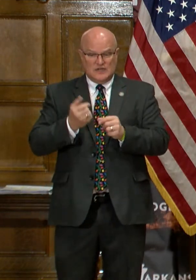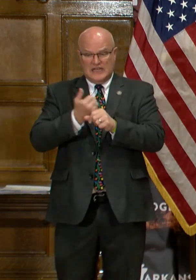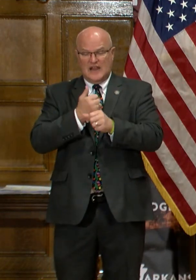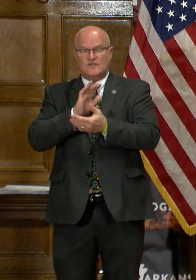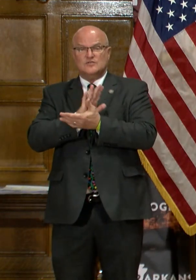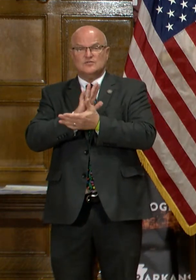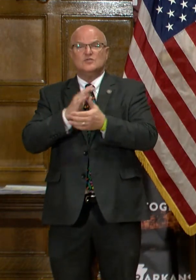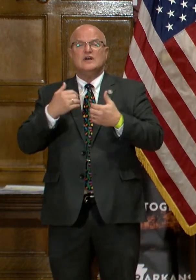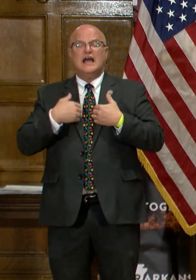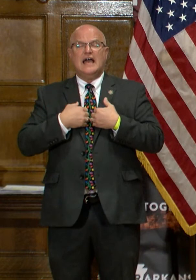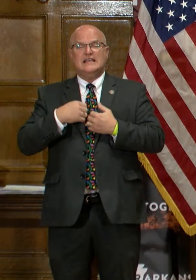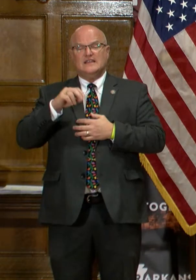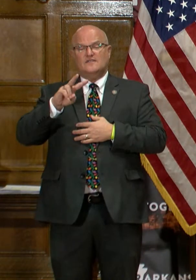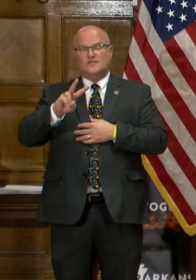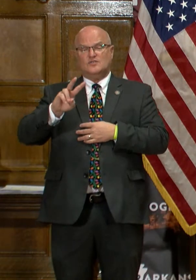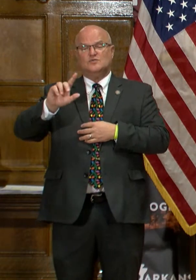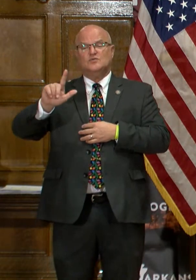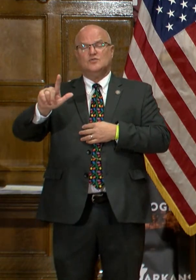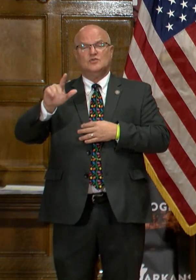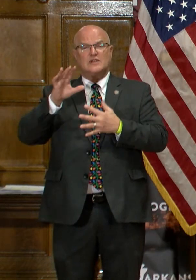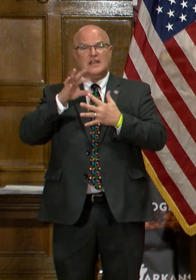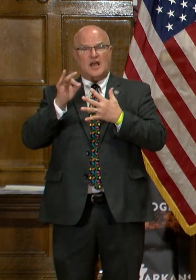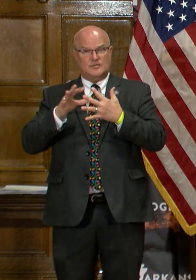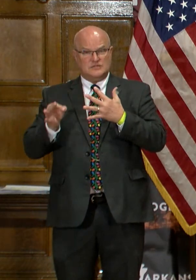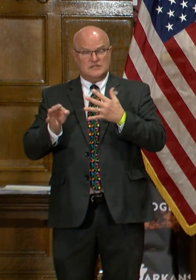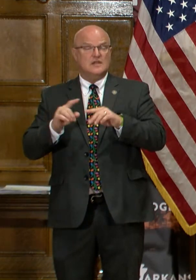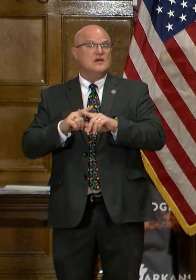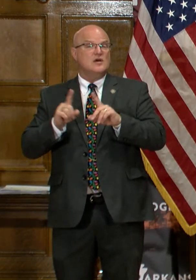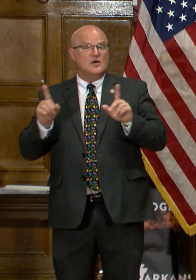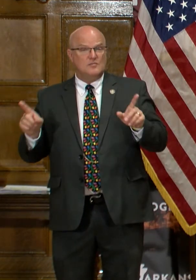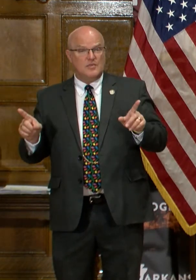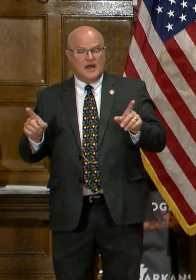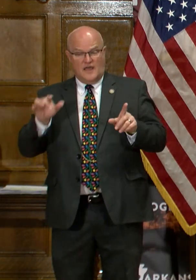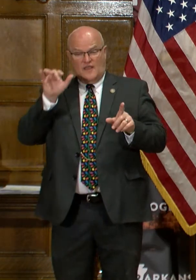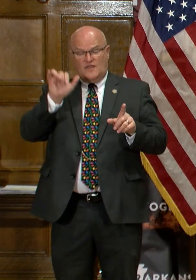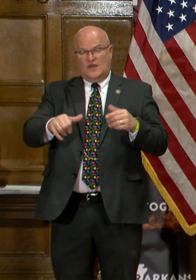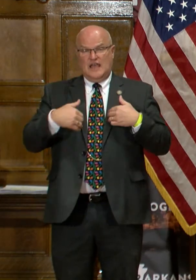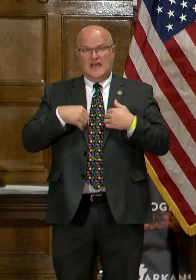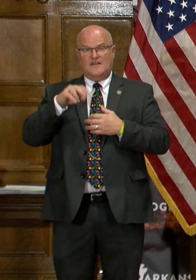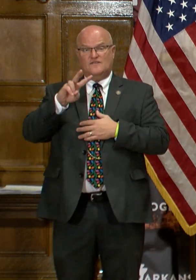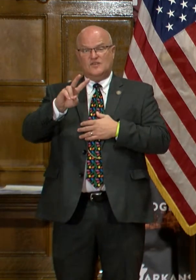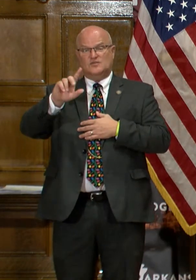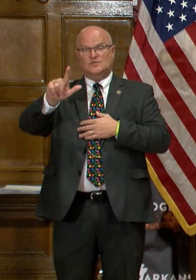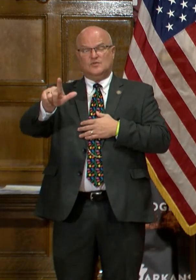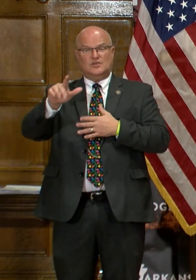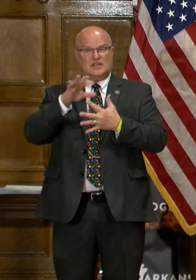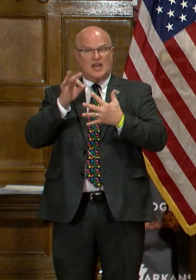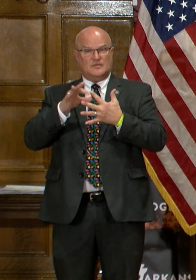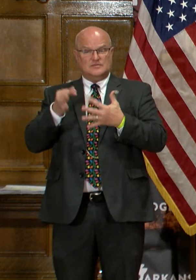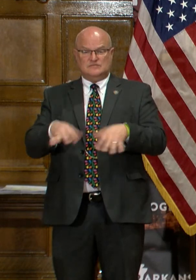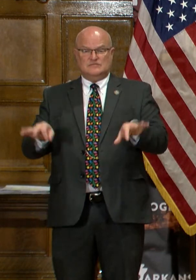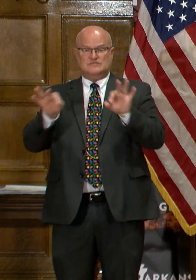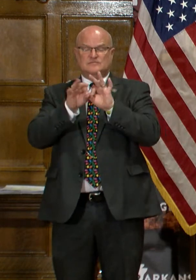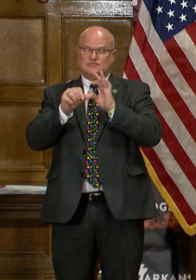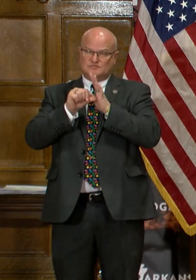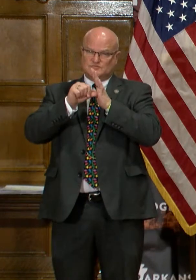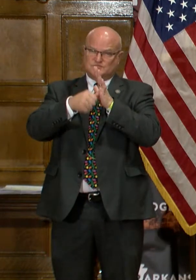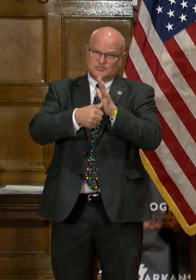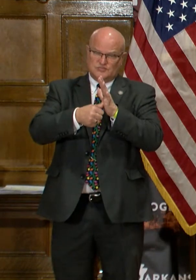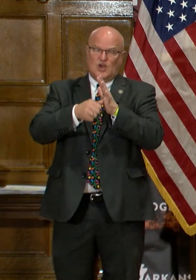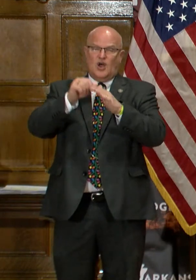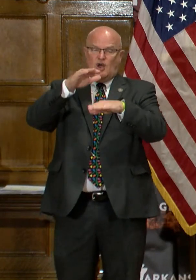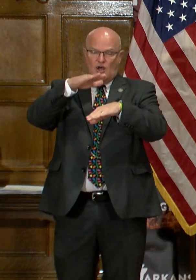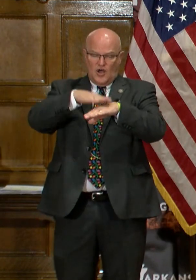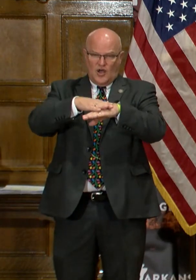has a virtual option. But even for those that have virtual options, they are stressing the importance of on-site